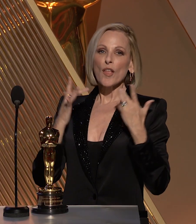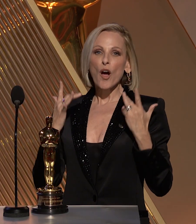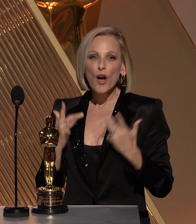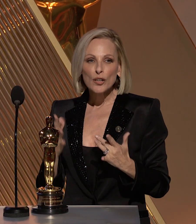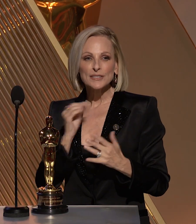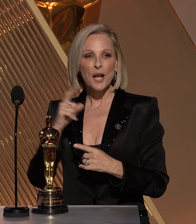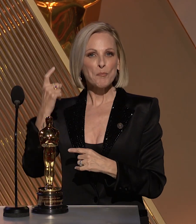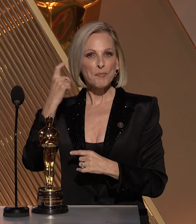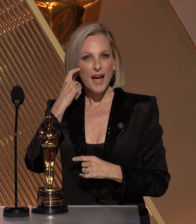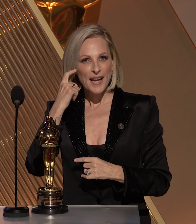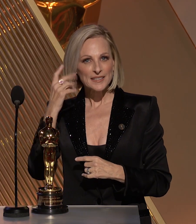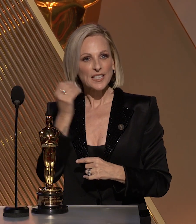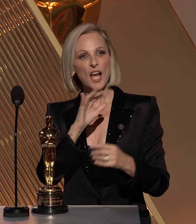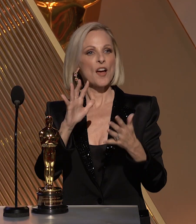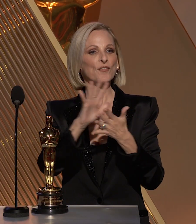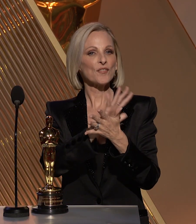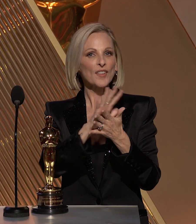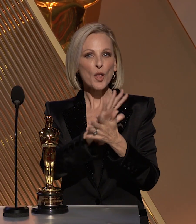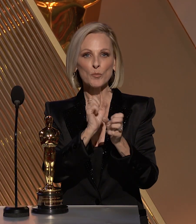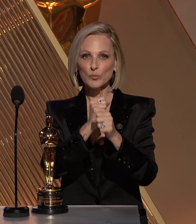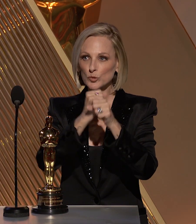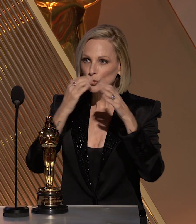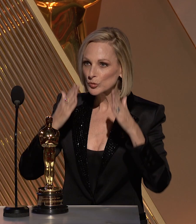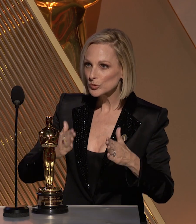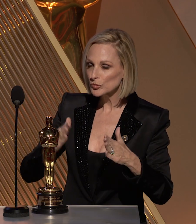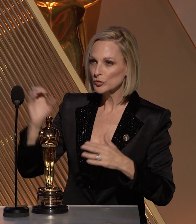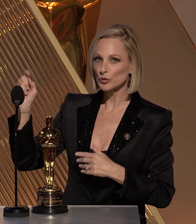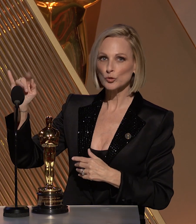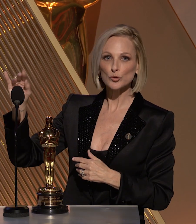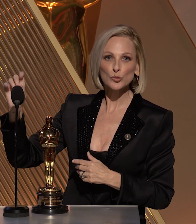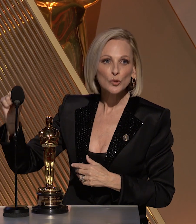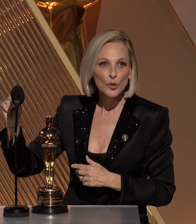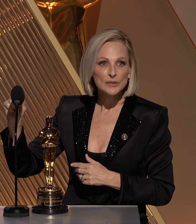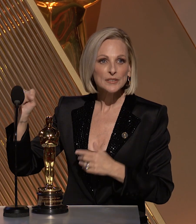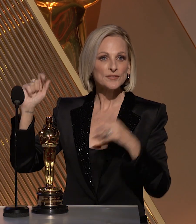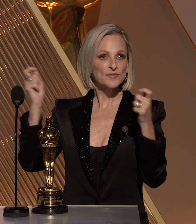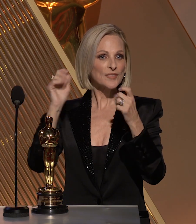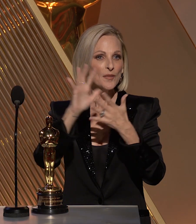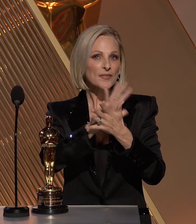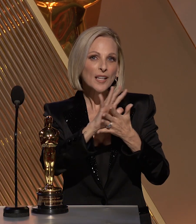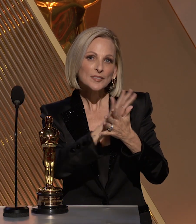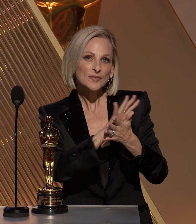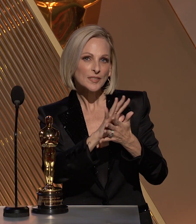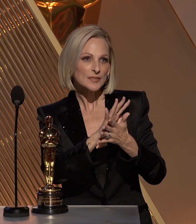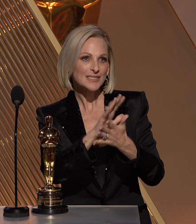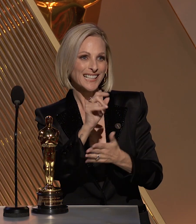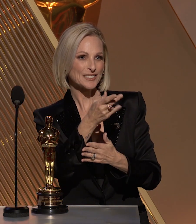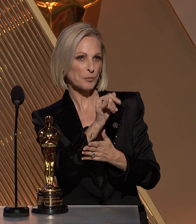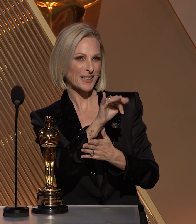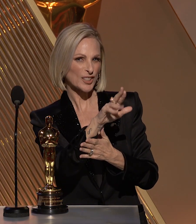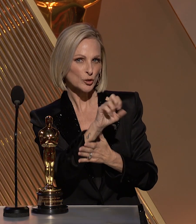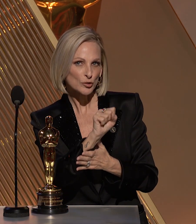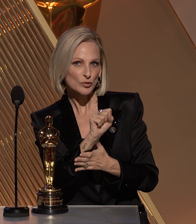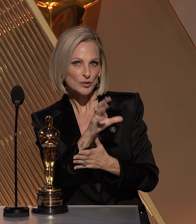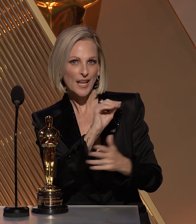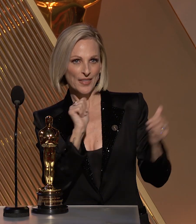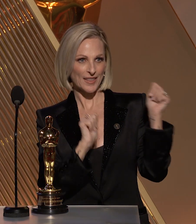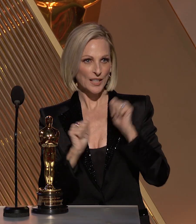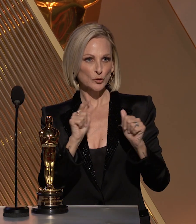and inspire the hearts and minds of film producers, studios, film festivals, exhibitors, and